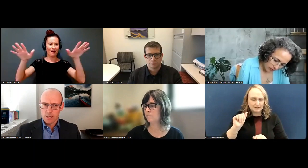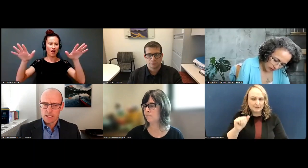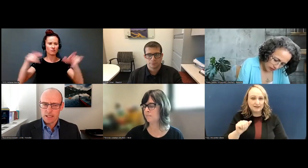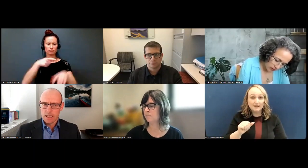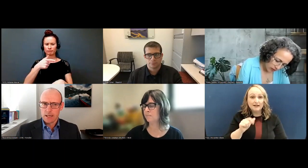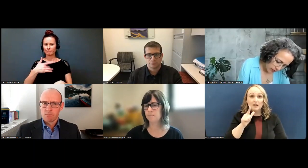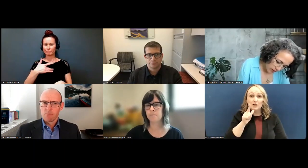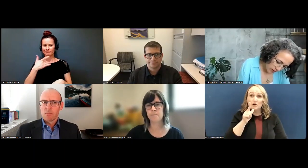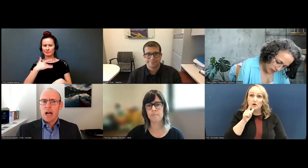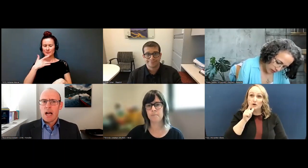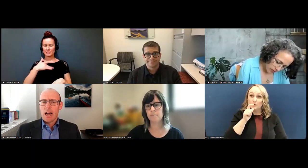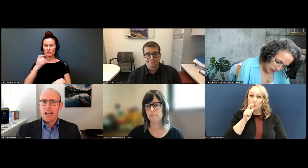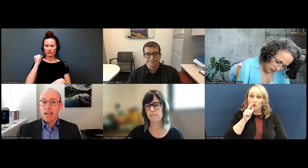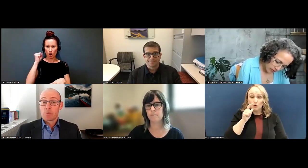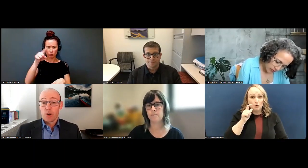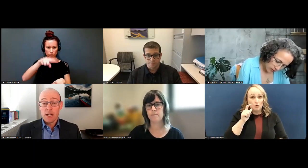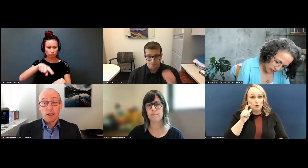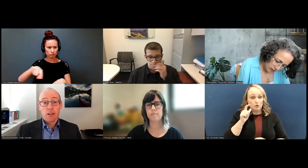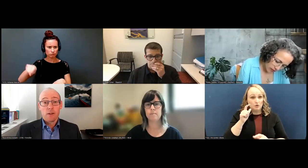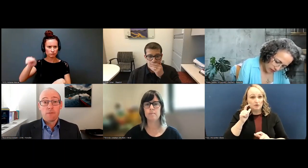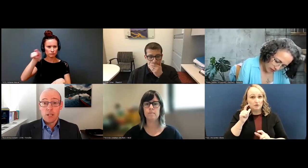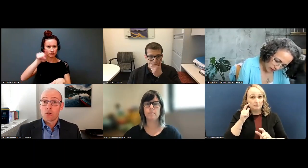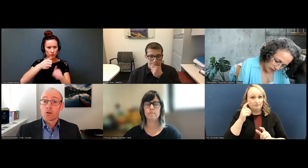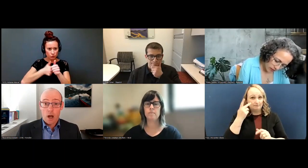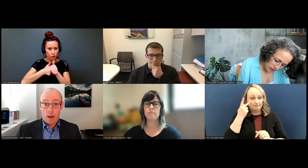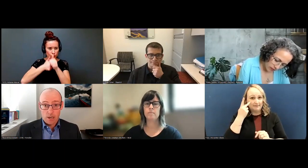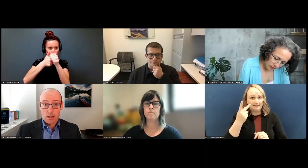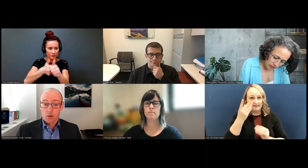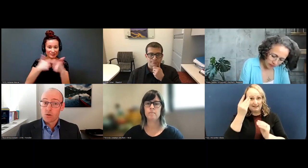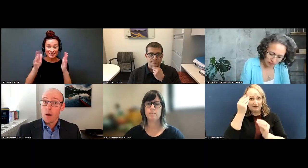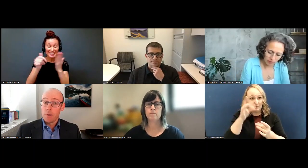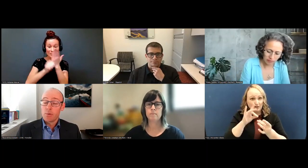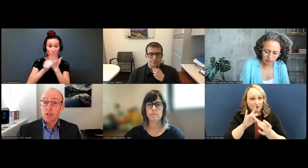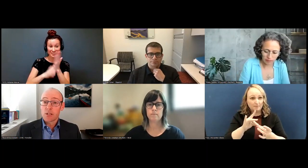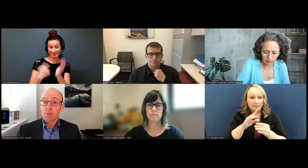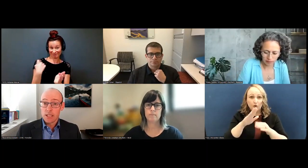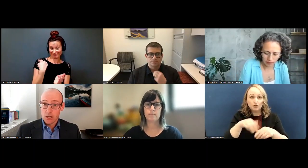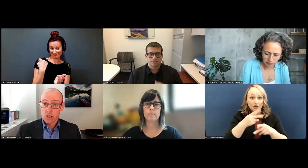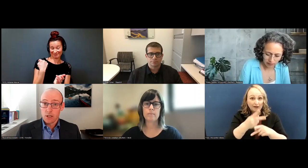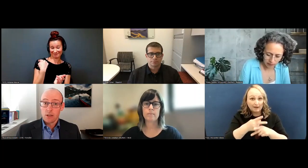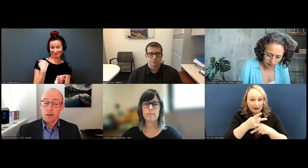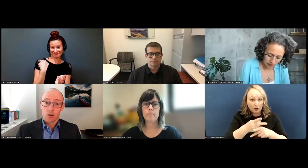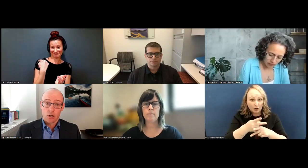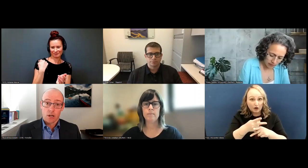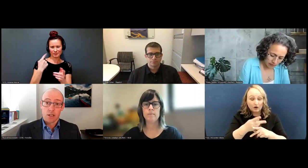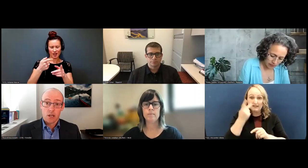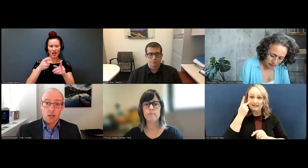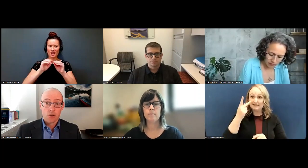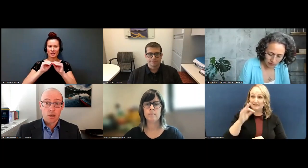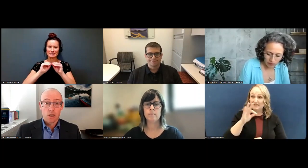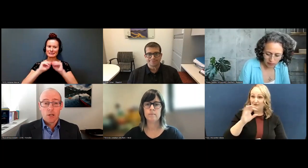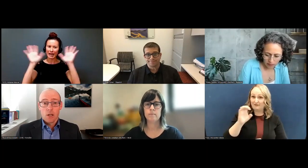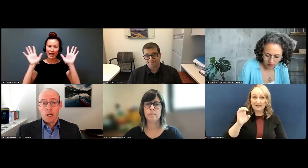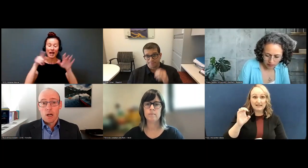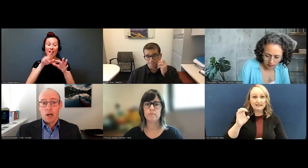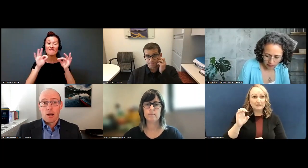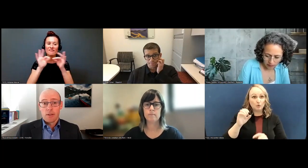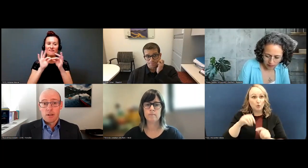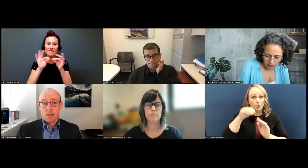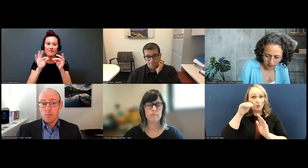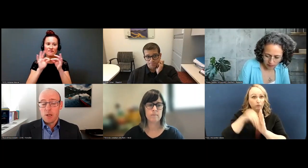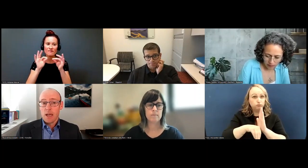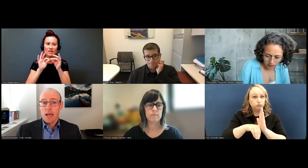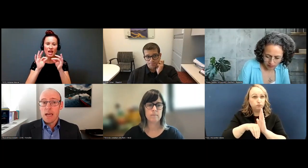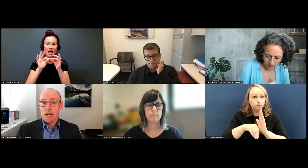file recently, it's pretty clear that fees are dropping, and they're dropping pretty substantially across the country.